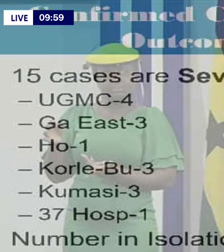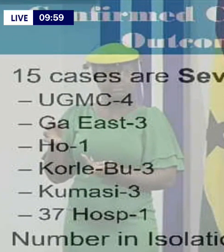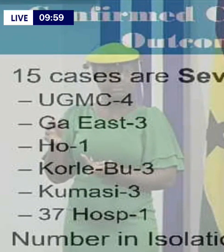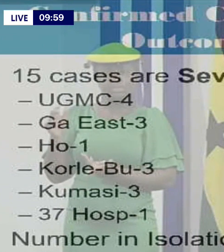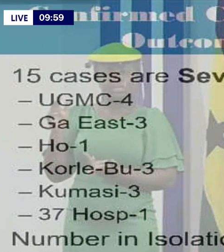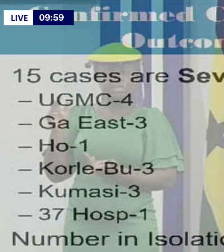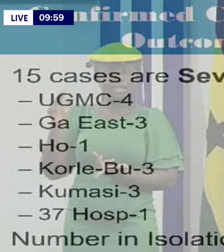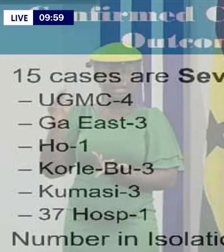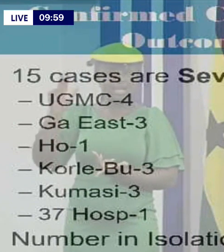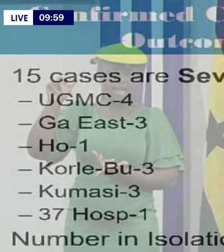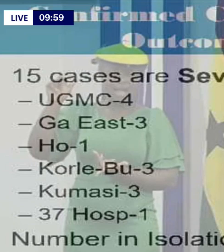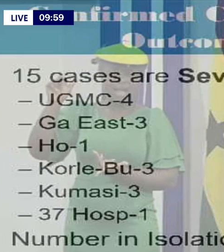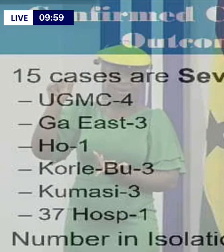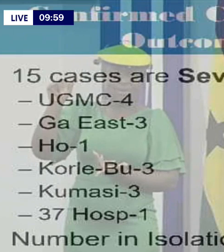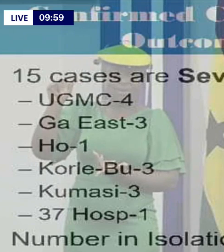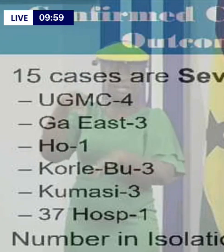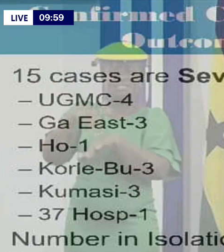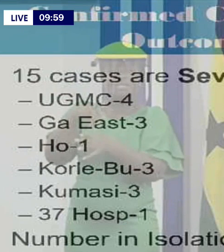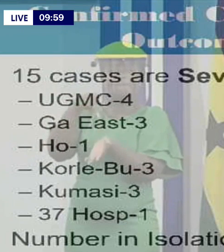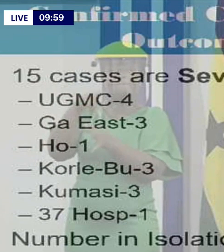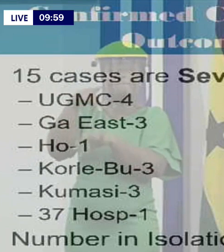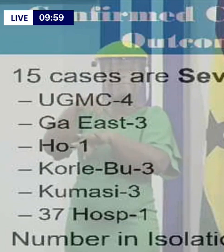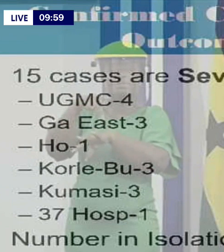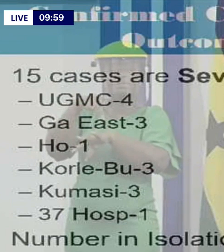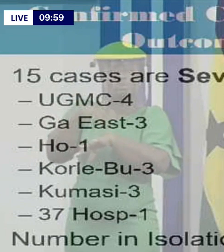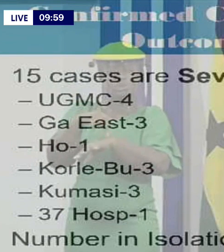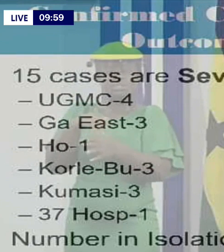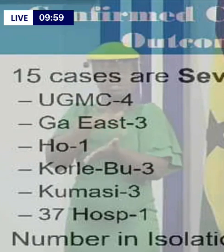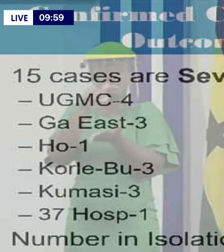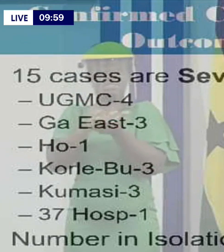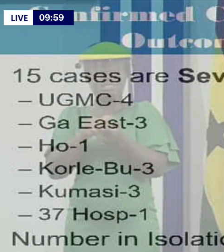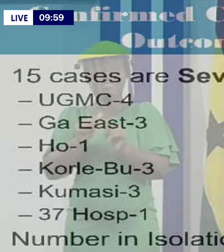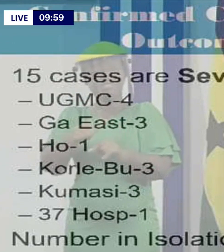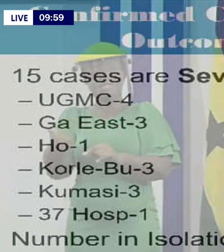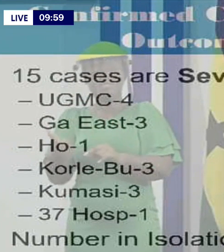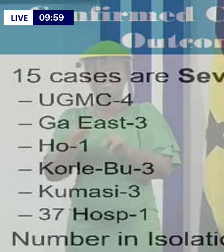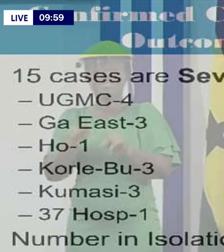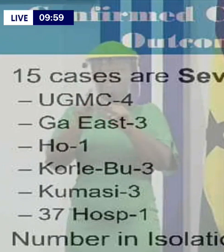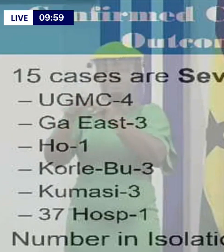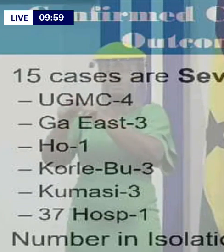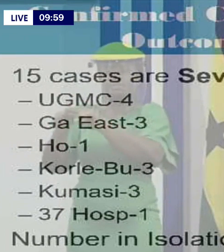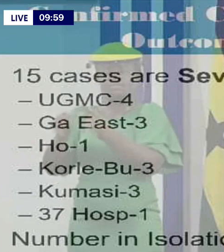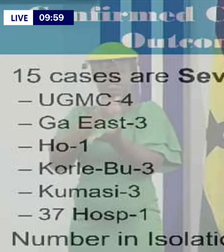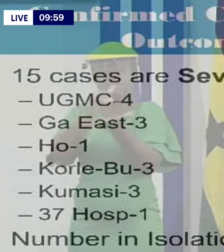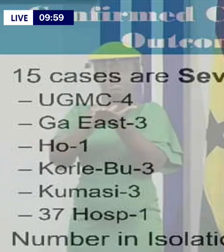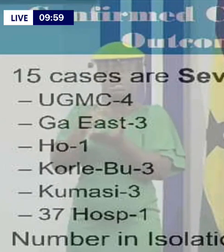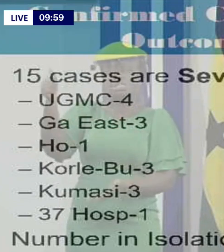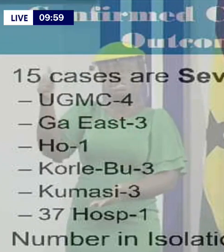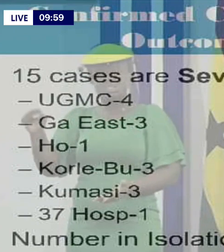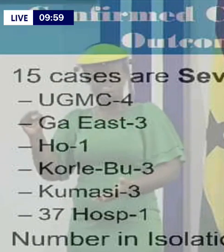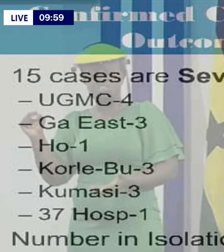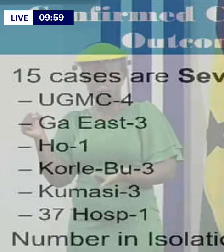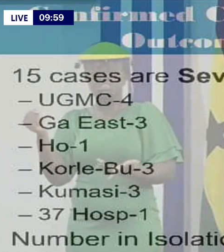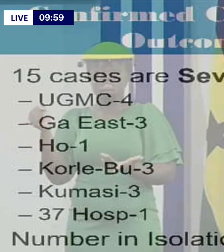Accra, the Pentecost Convention Center, and the rest are in various centers, isolation centers in Ashanti, and part, some of them